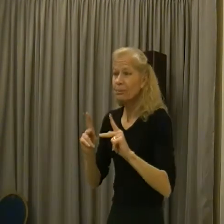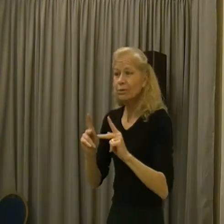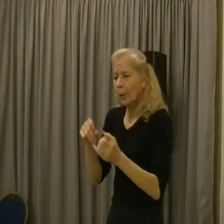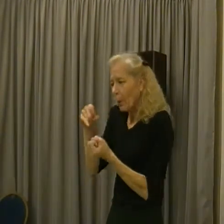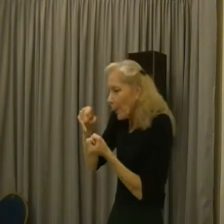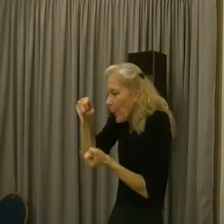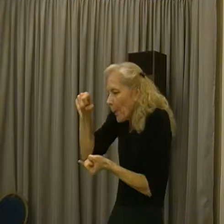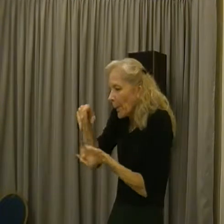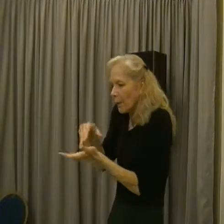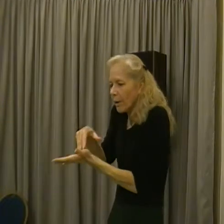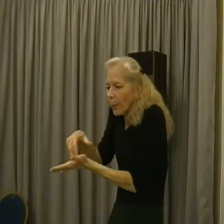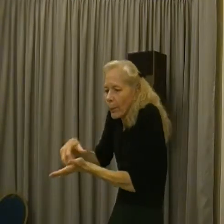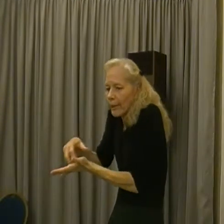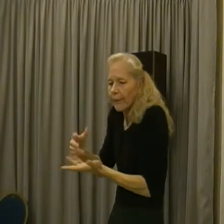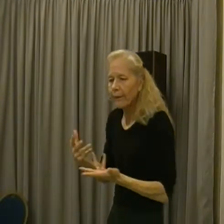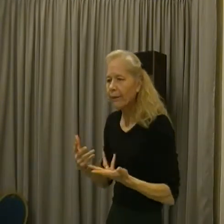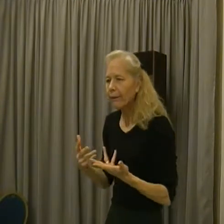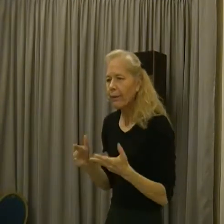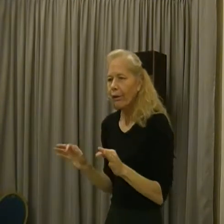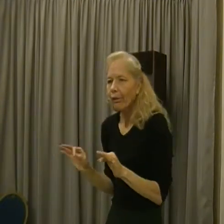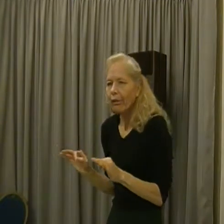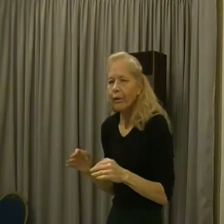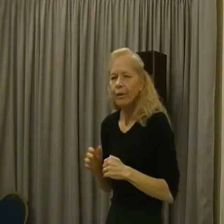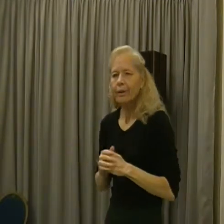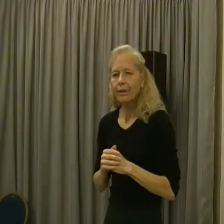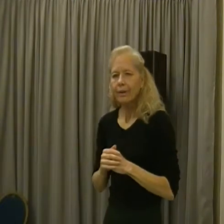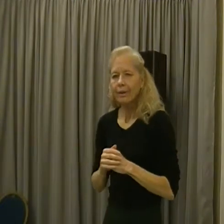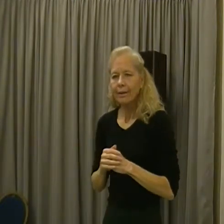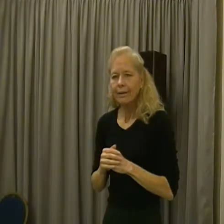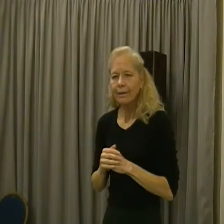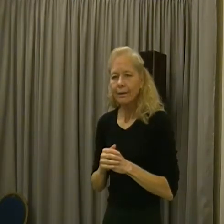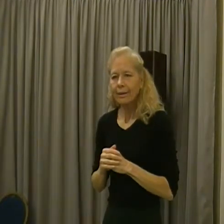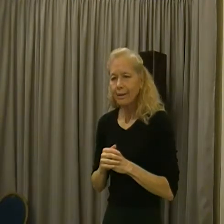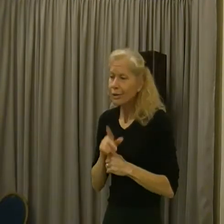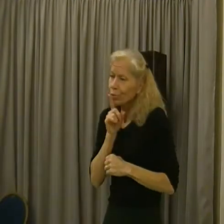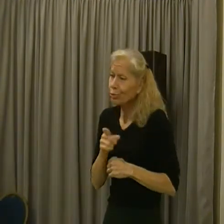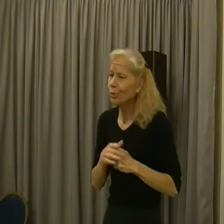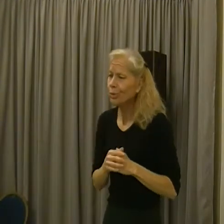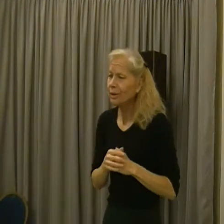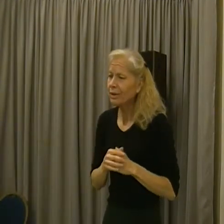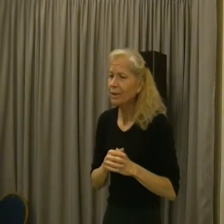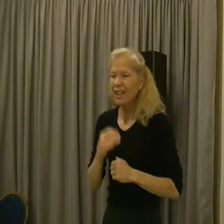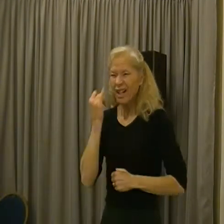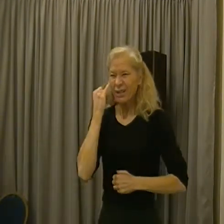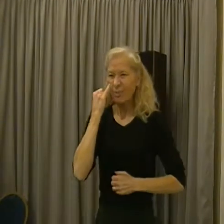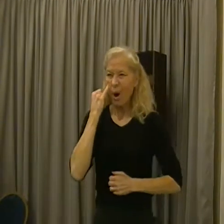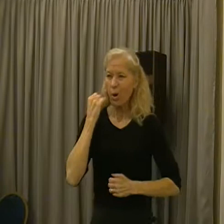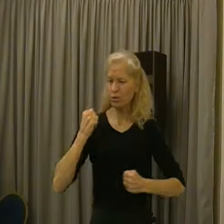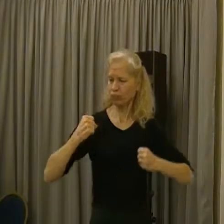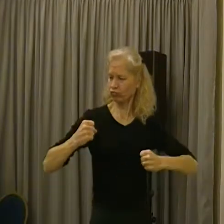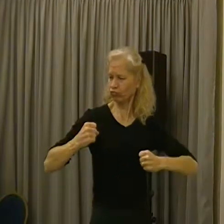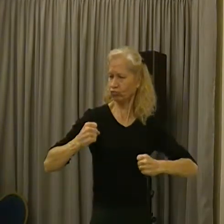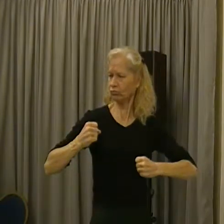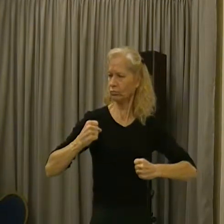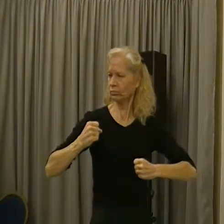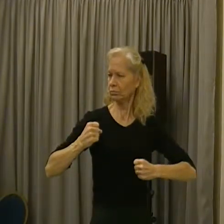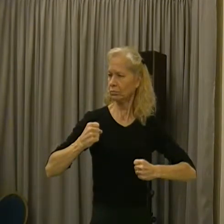have more riches, really, where'd that come from? God gave it, didn't he? Yeah. And so why